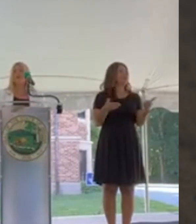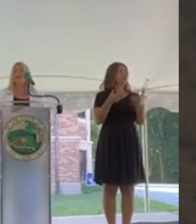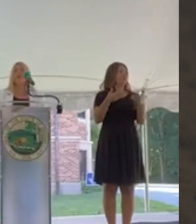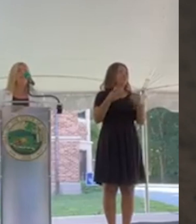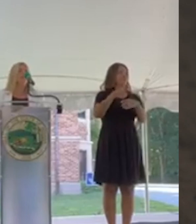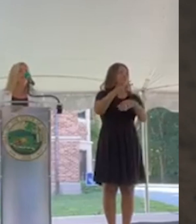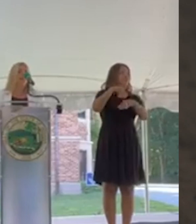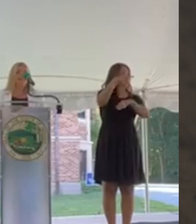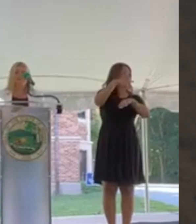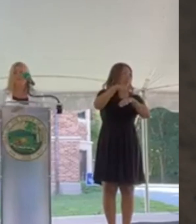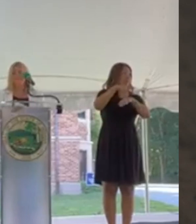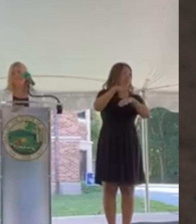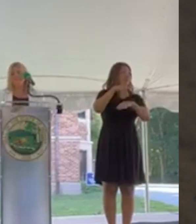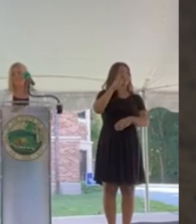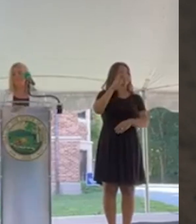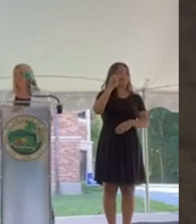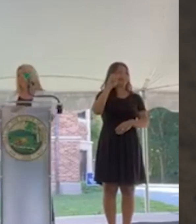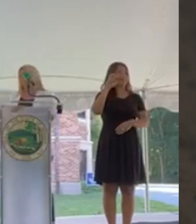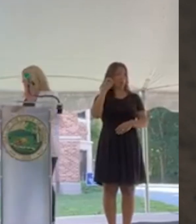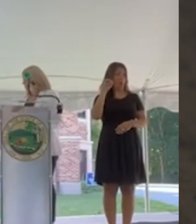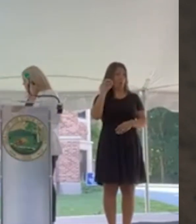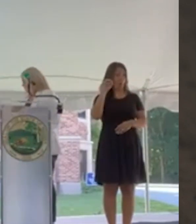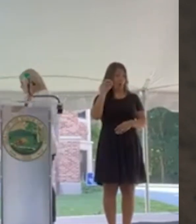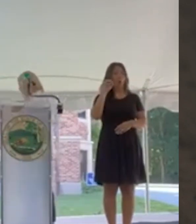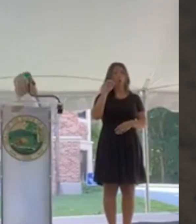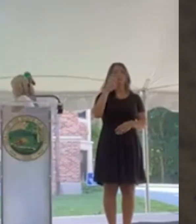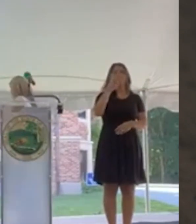of Ratio, Bill Brown.